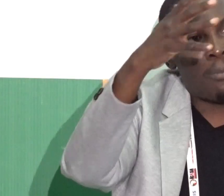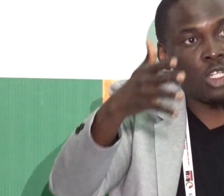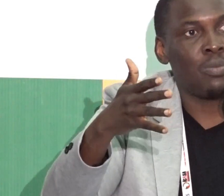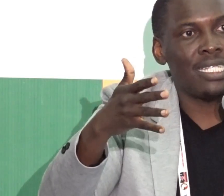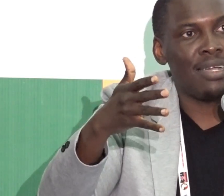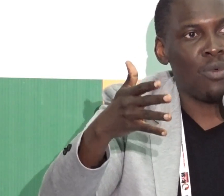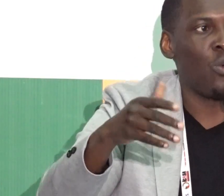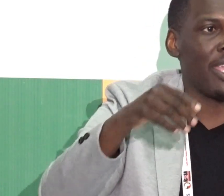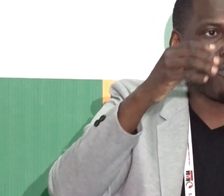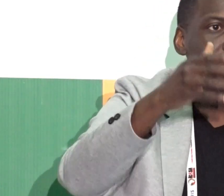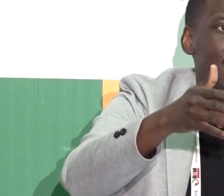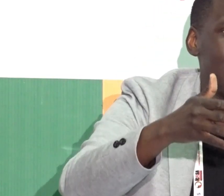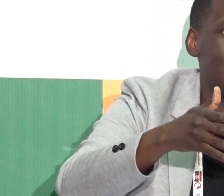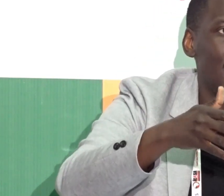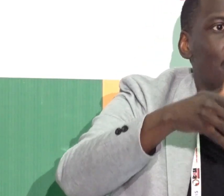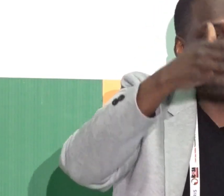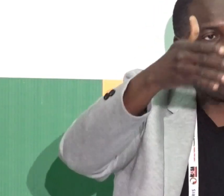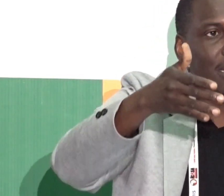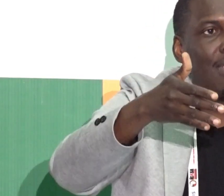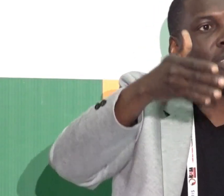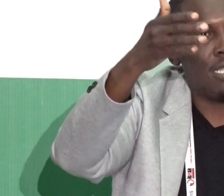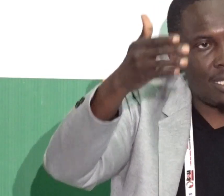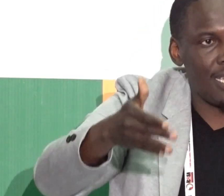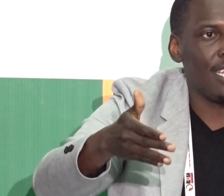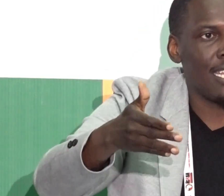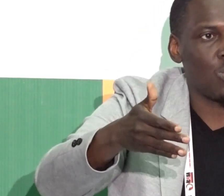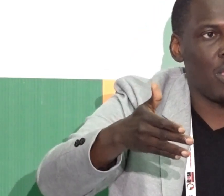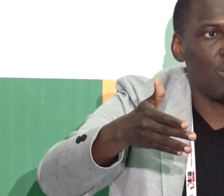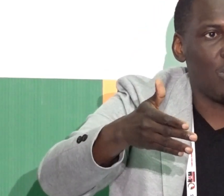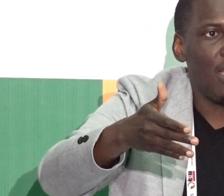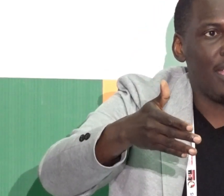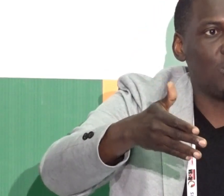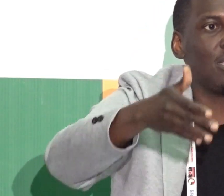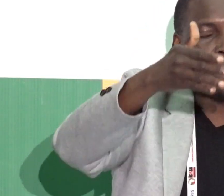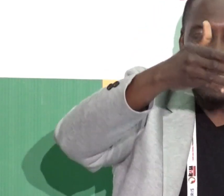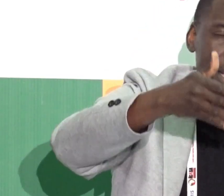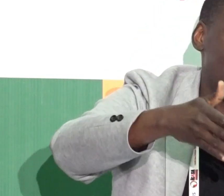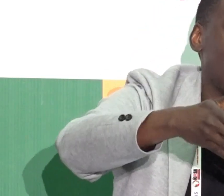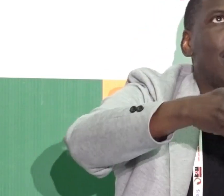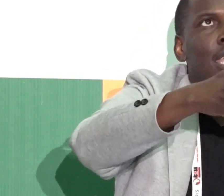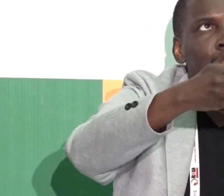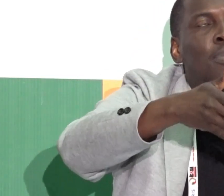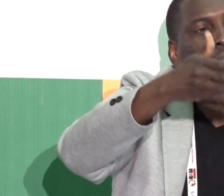then postpartum, we have added postpartum screening as well using